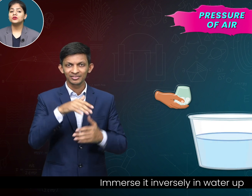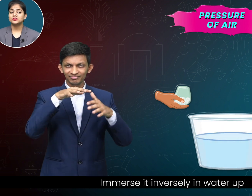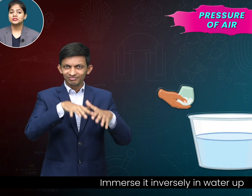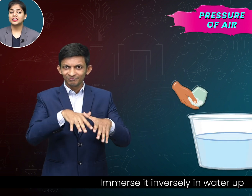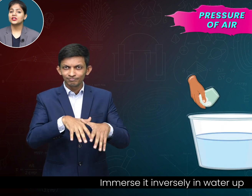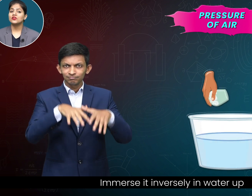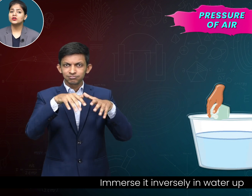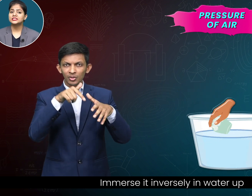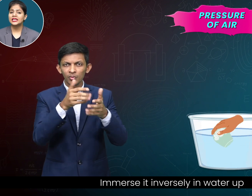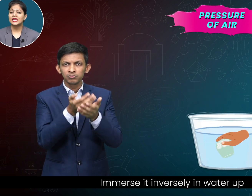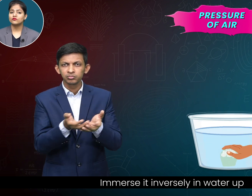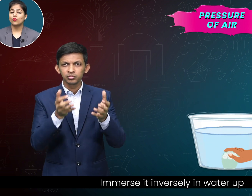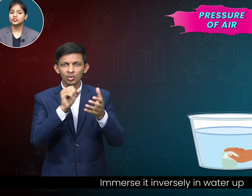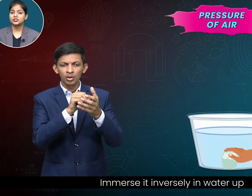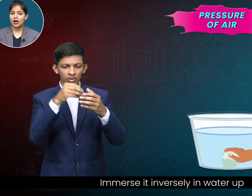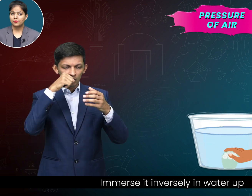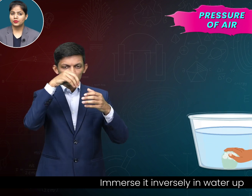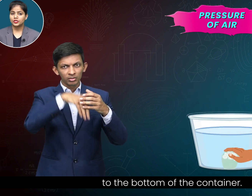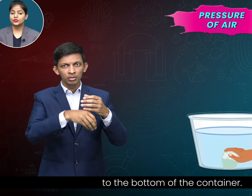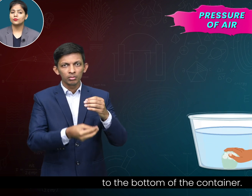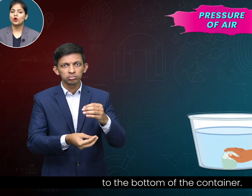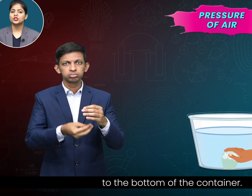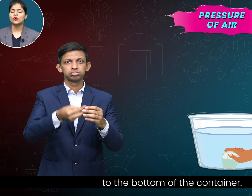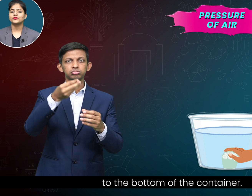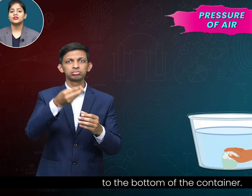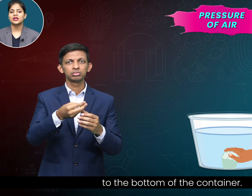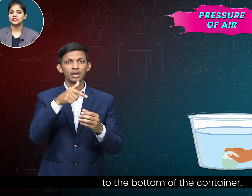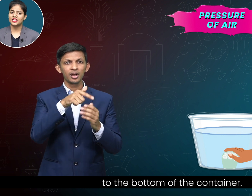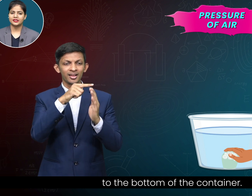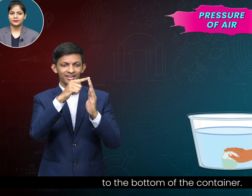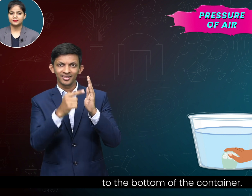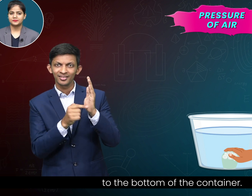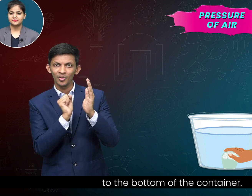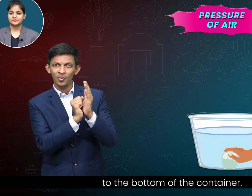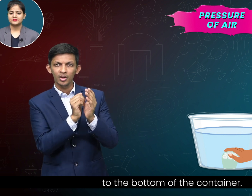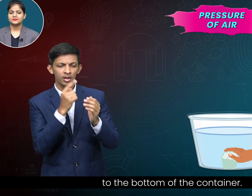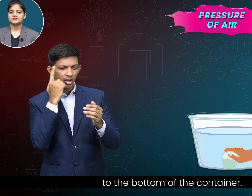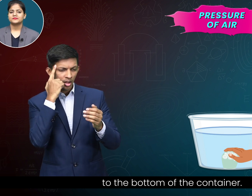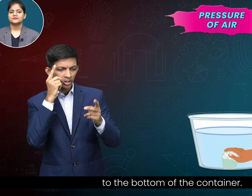Immerse it inversely in water up to the bottom of the container.